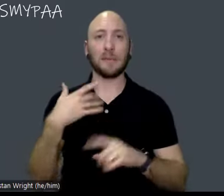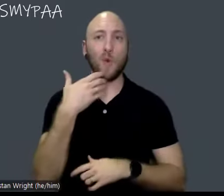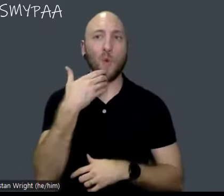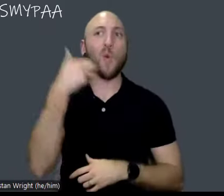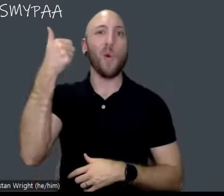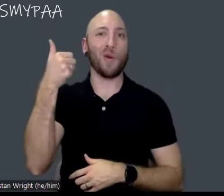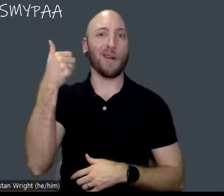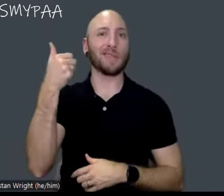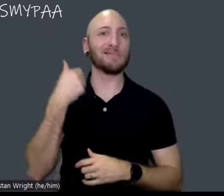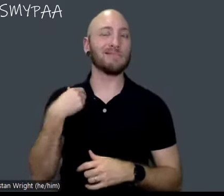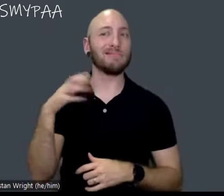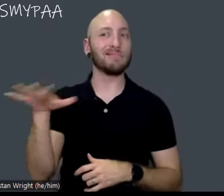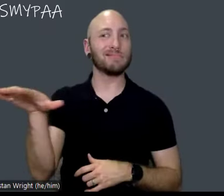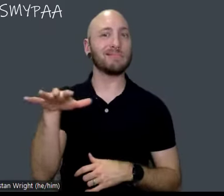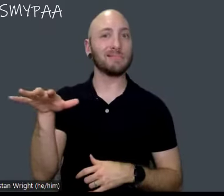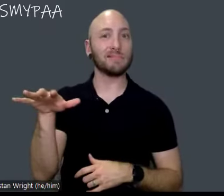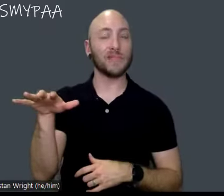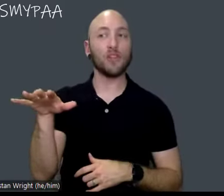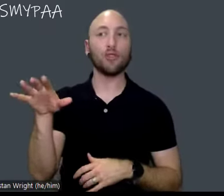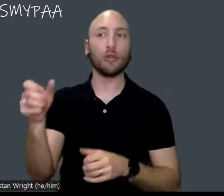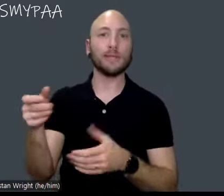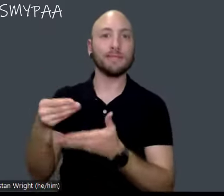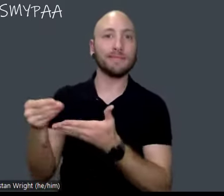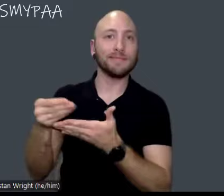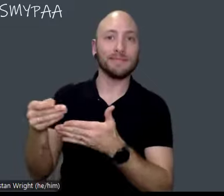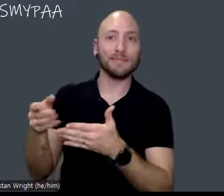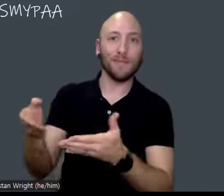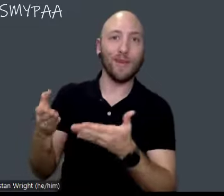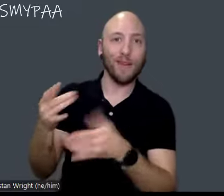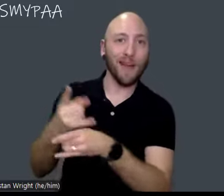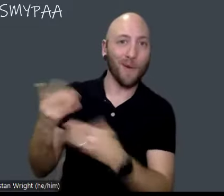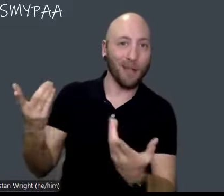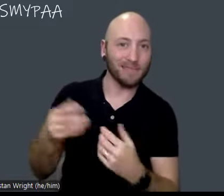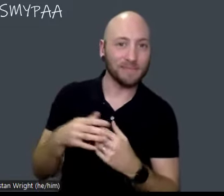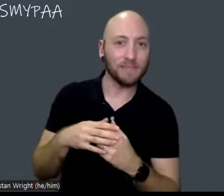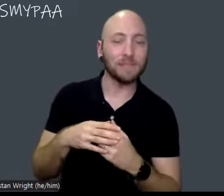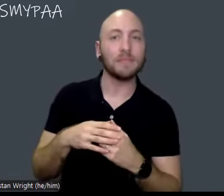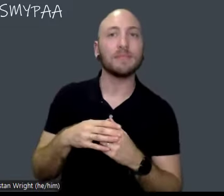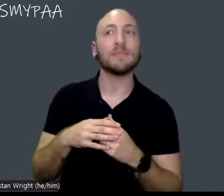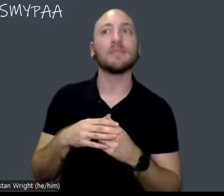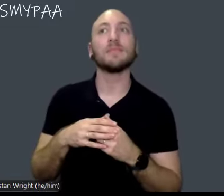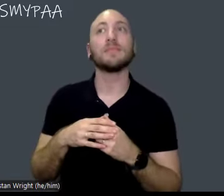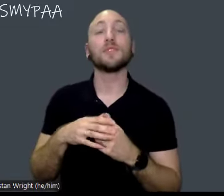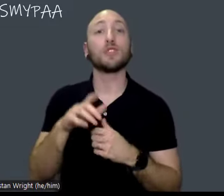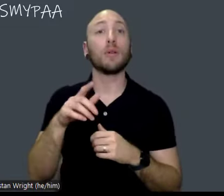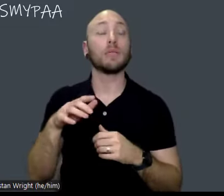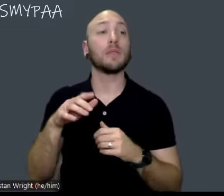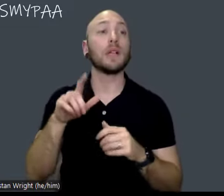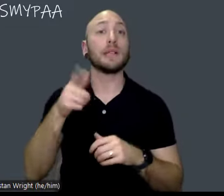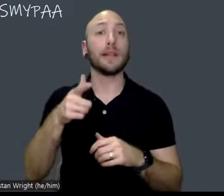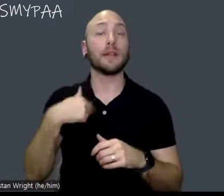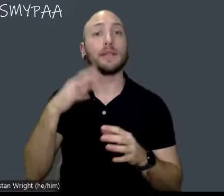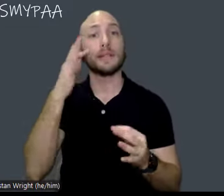who could get me those drinks. Later on, I moved to China,